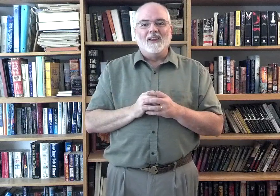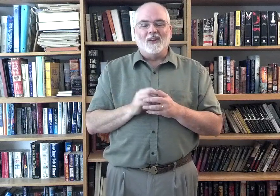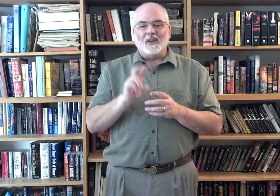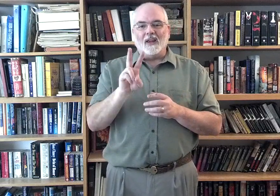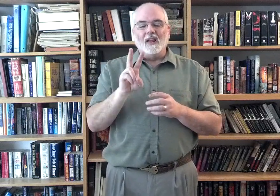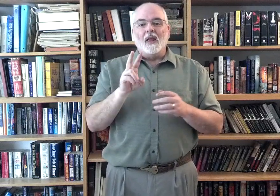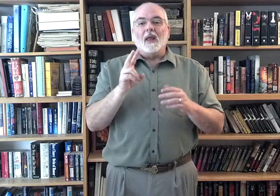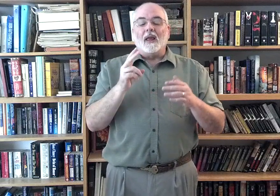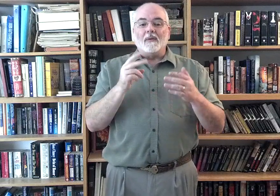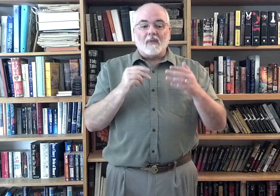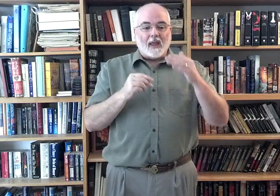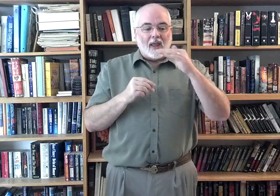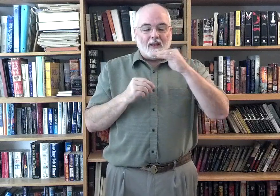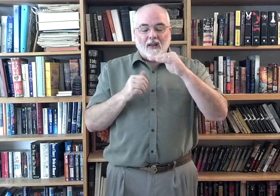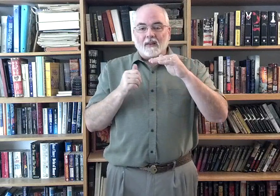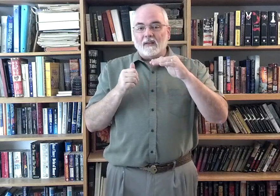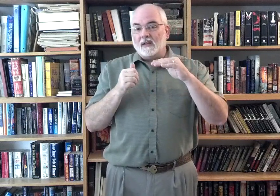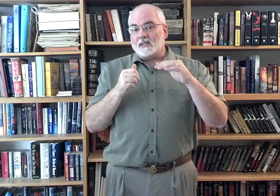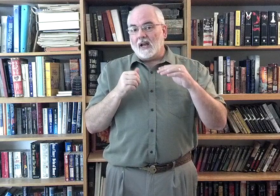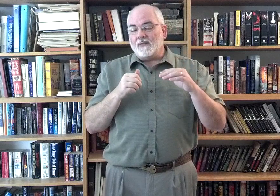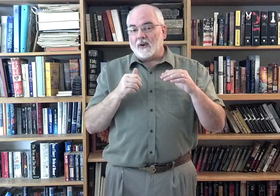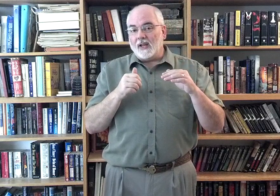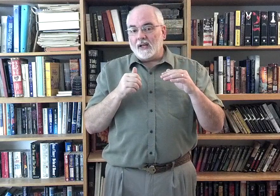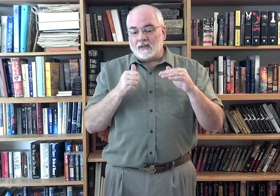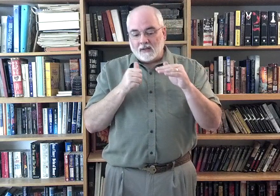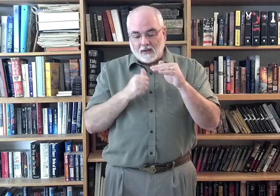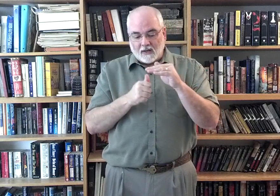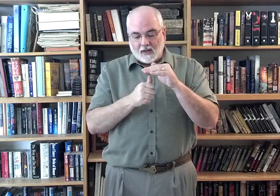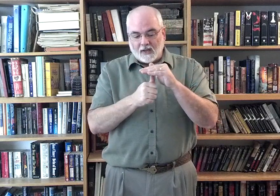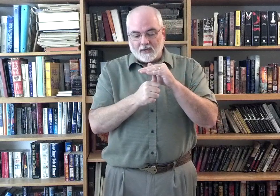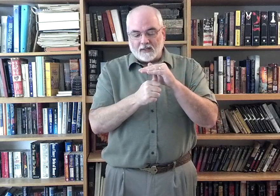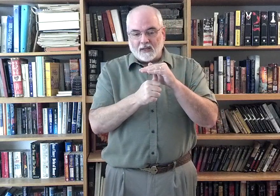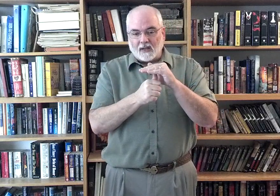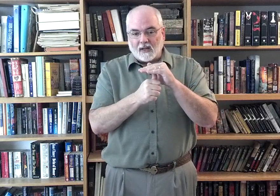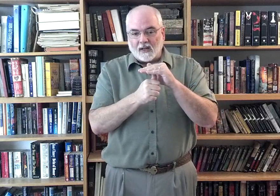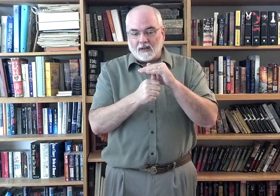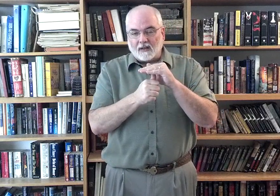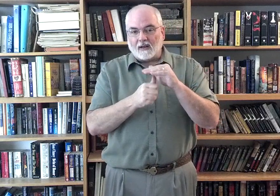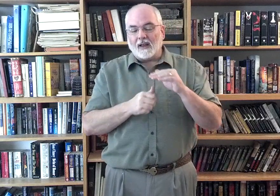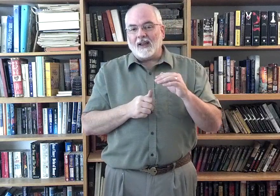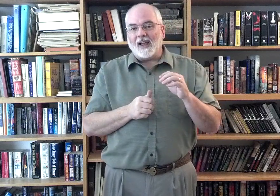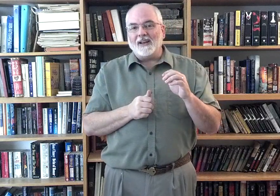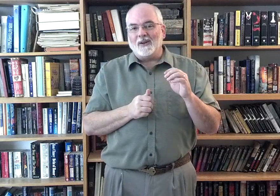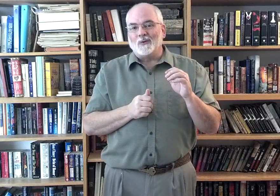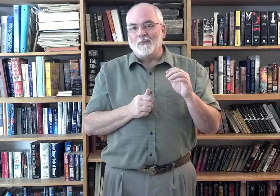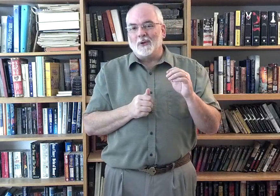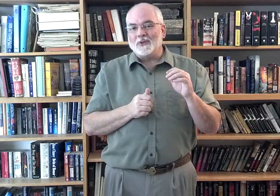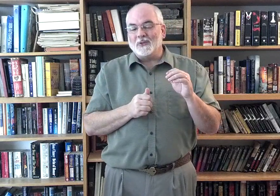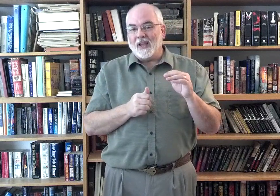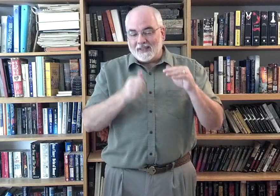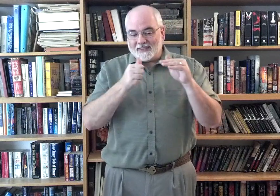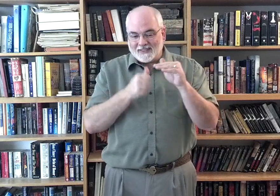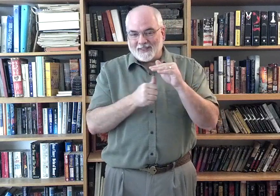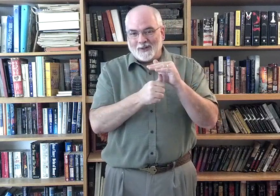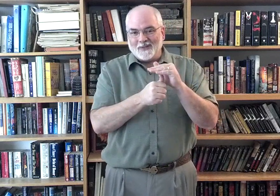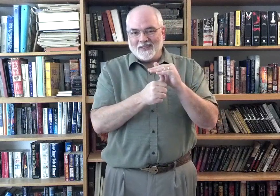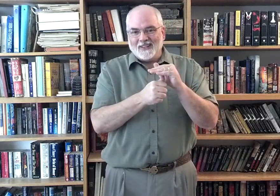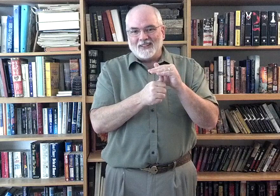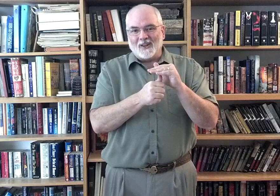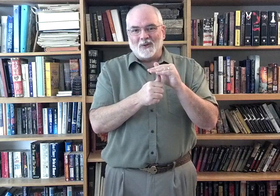okay? And the sign for hidden is like hide it under a bushel, yes, you know? That old